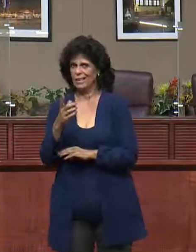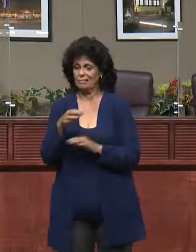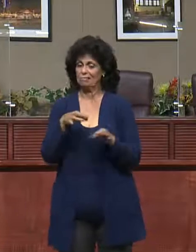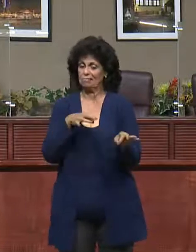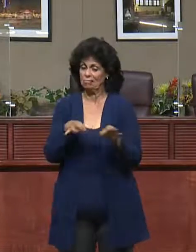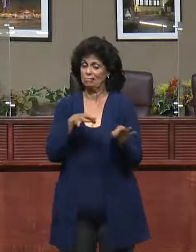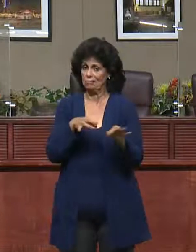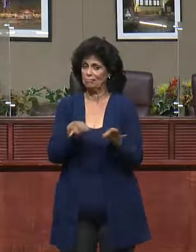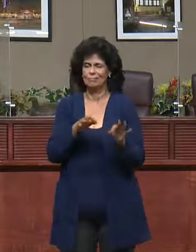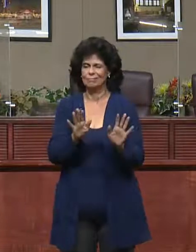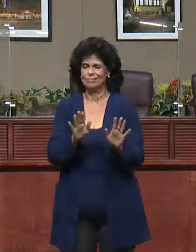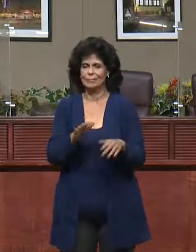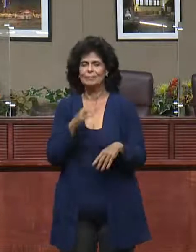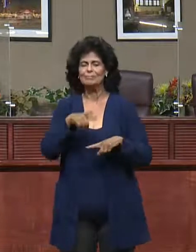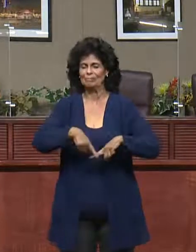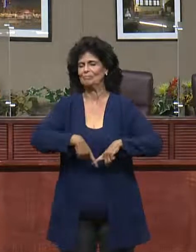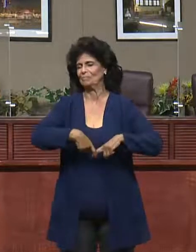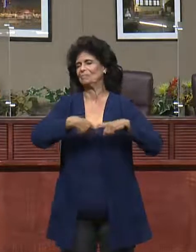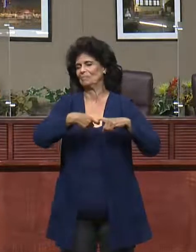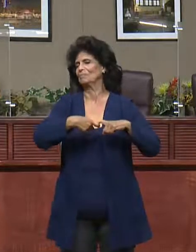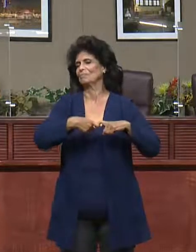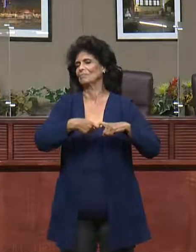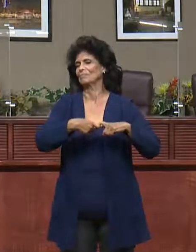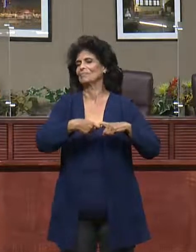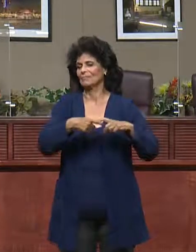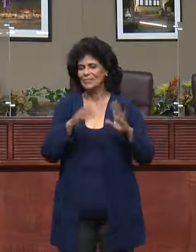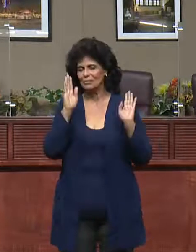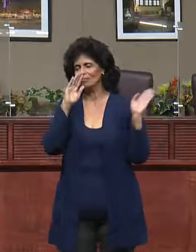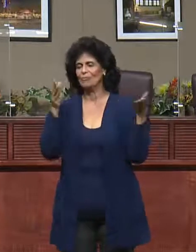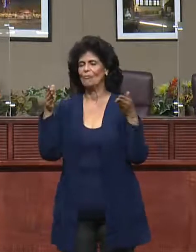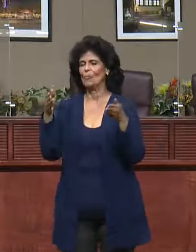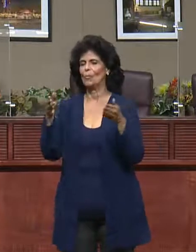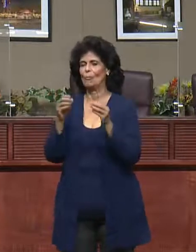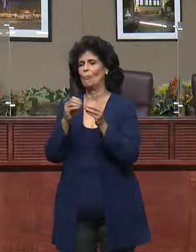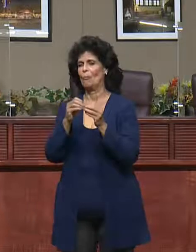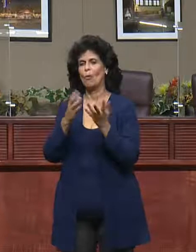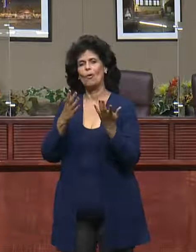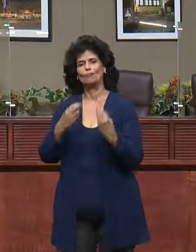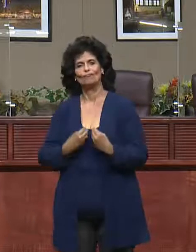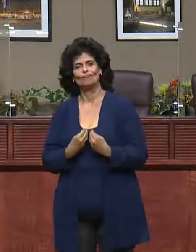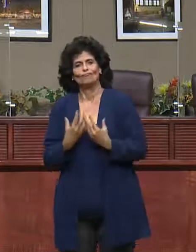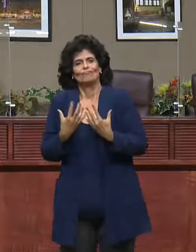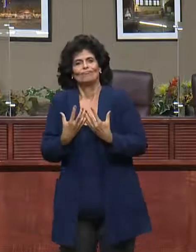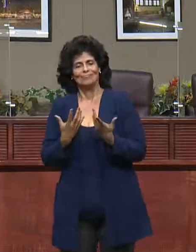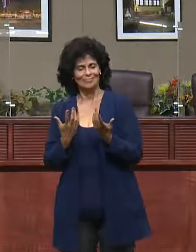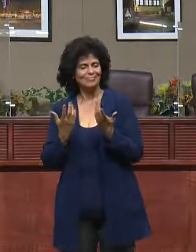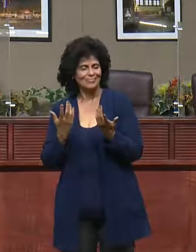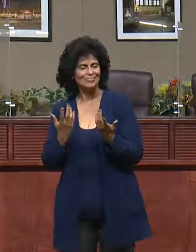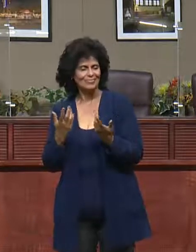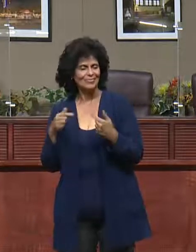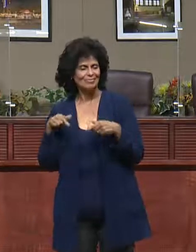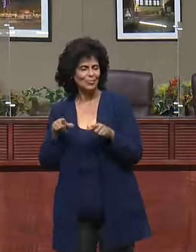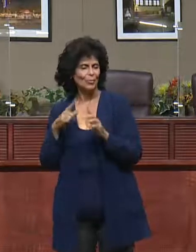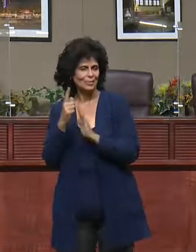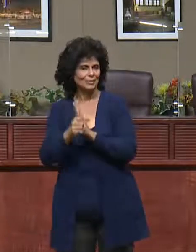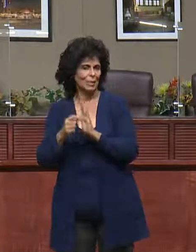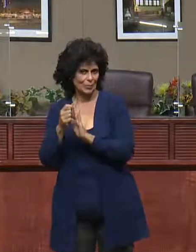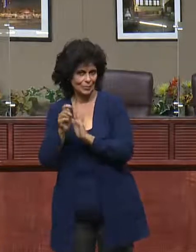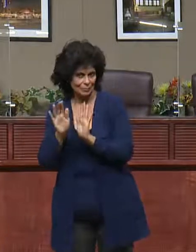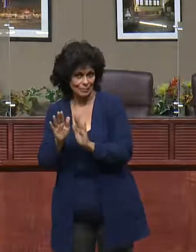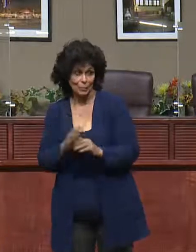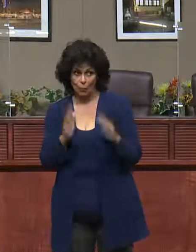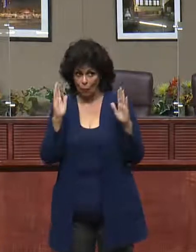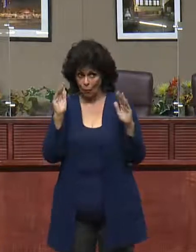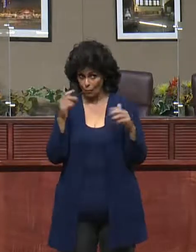break and kind of focus on the uplifting season that we're in at this point. So I hope that you all don't